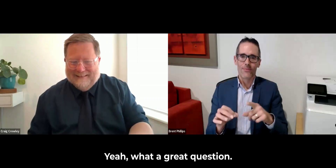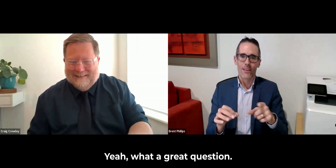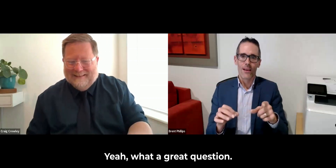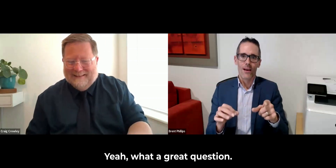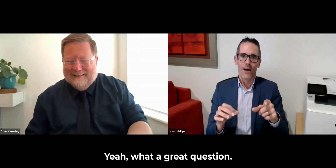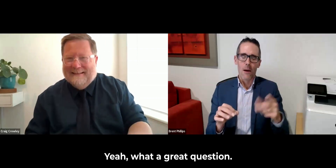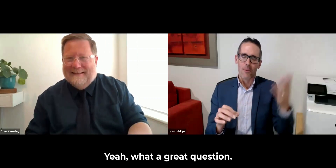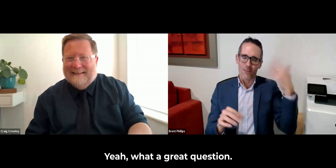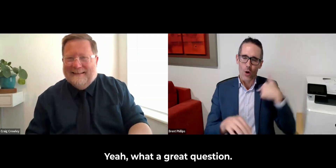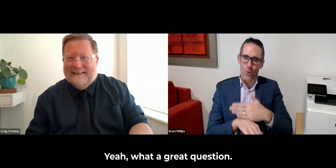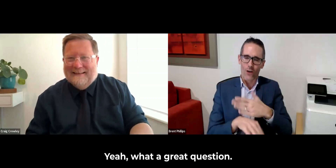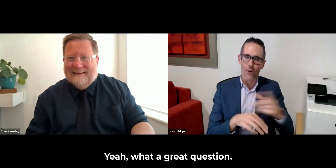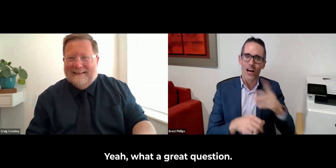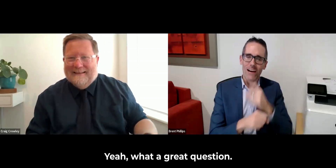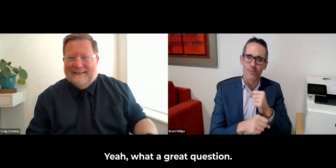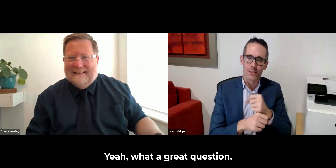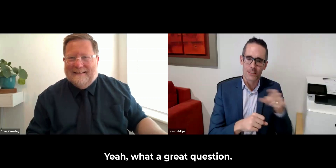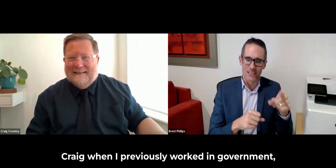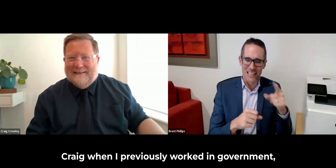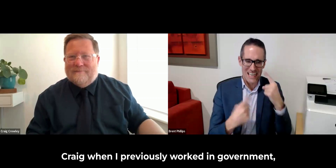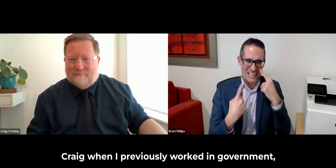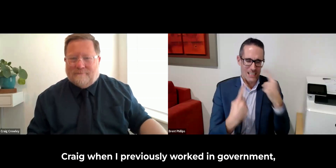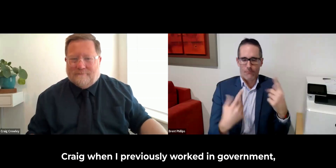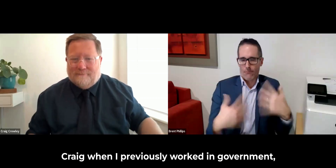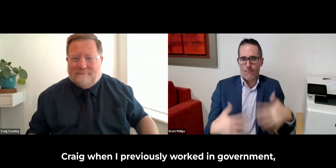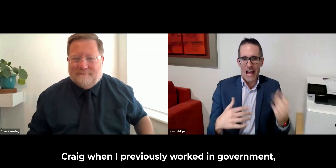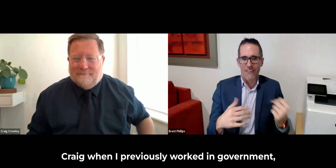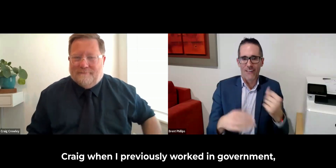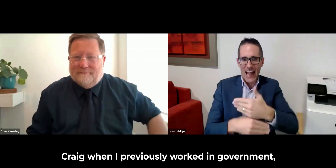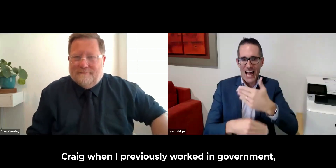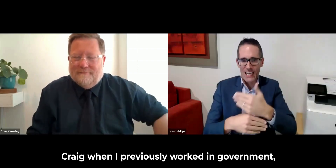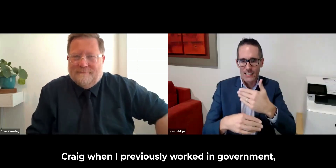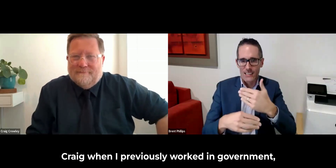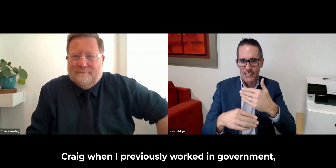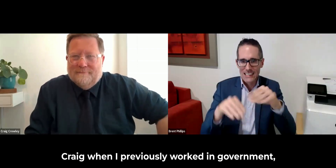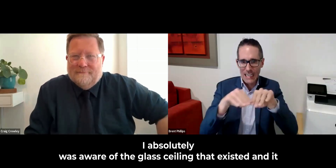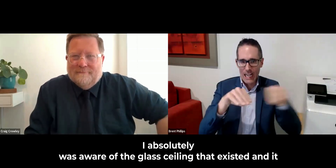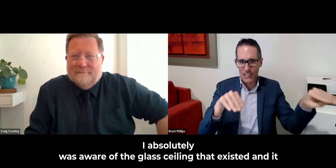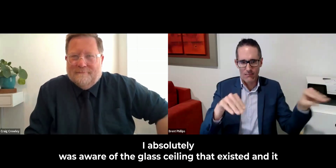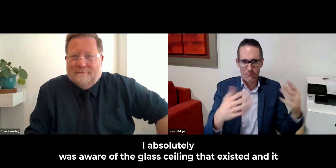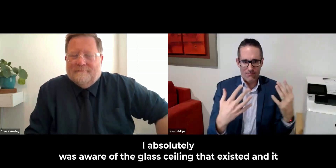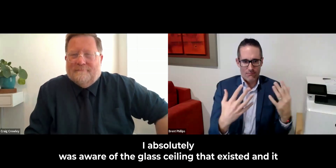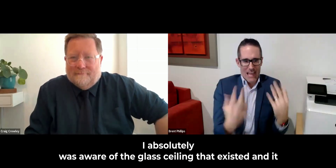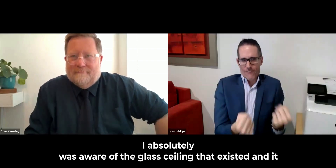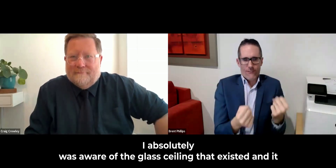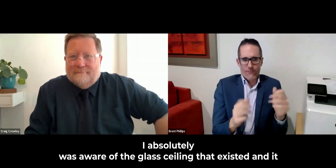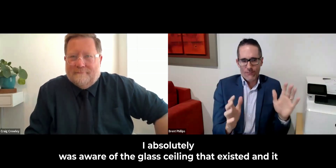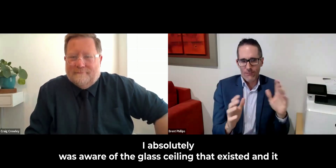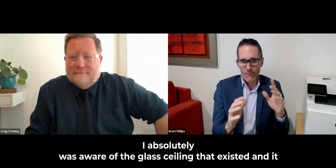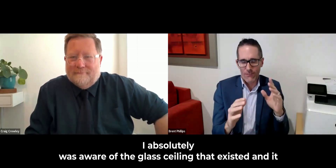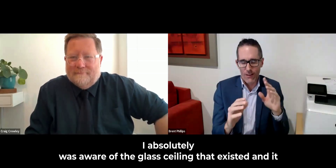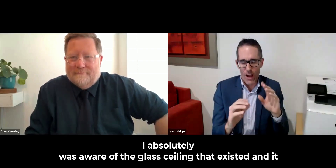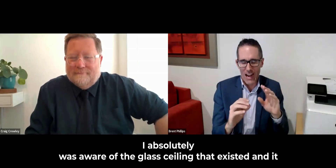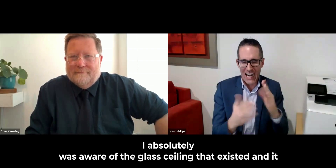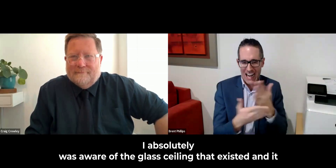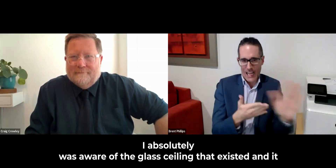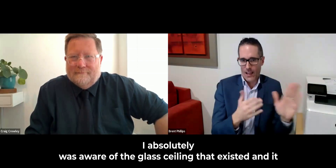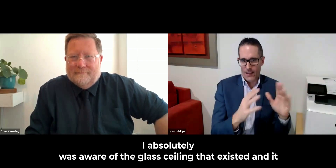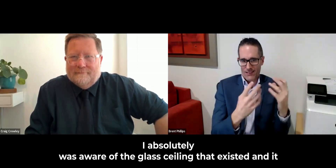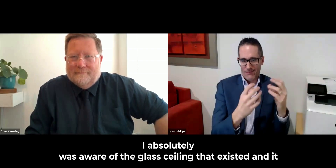Yeah, what a great question, Craig. When I previously worked in government, I absolutely was aware of the glass ceiling that